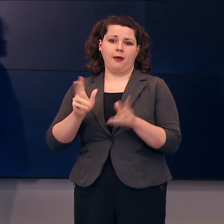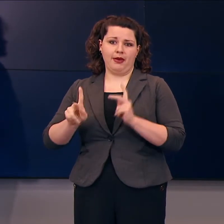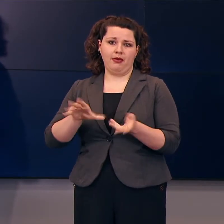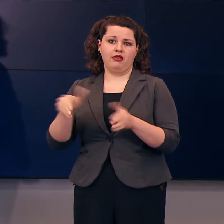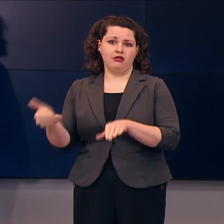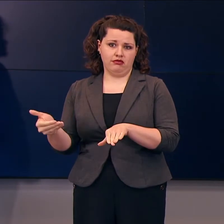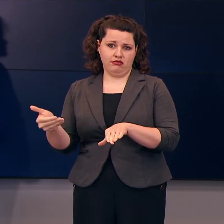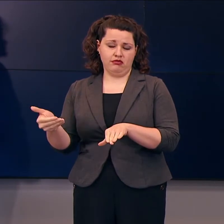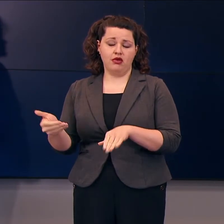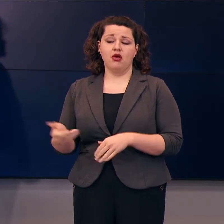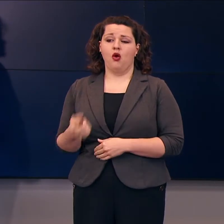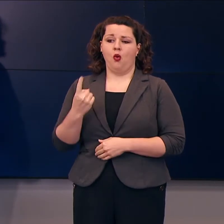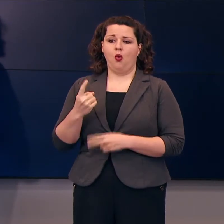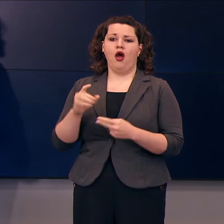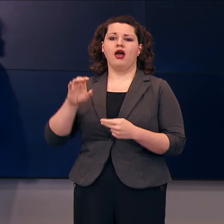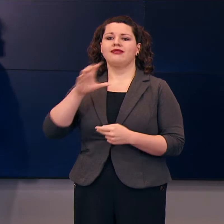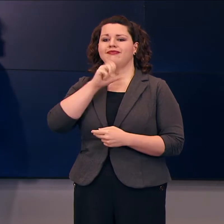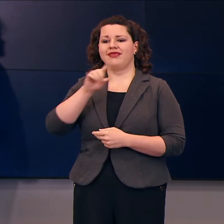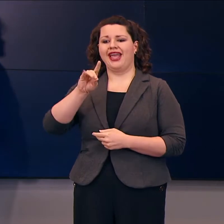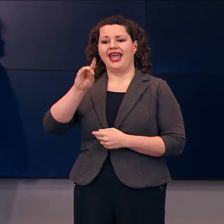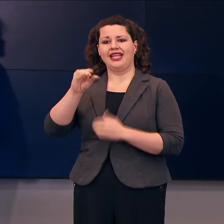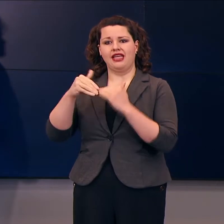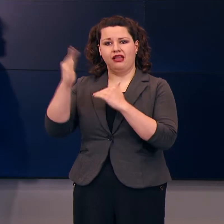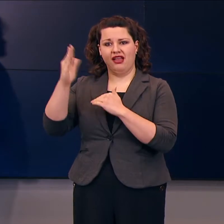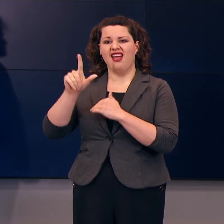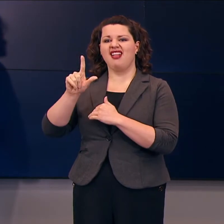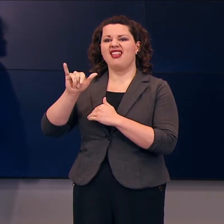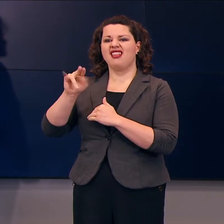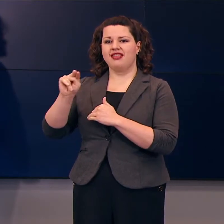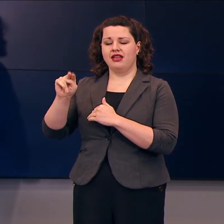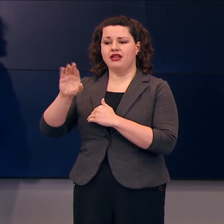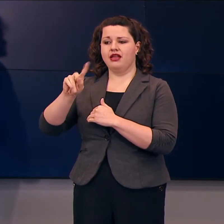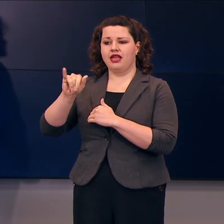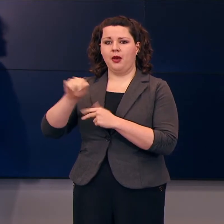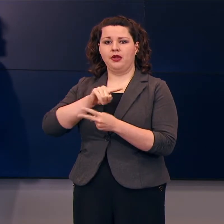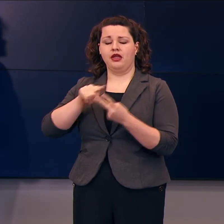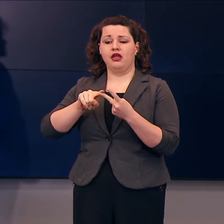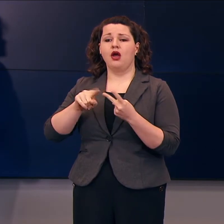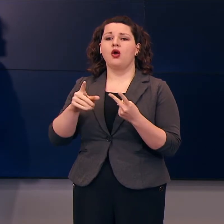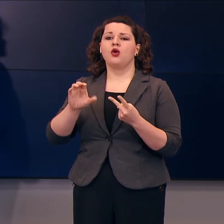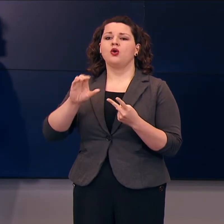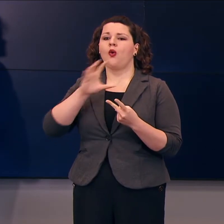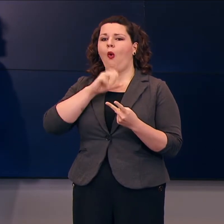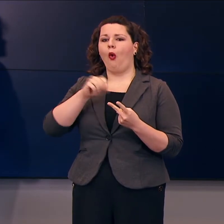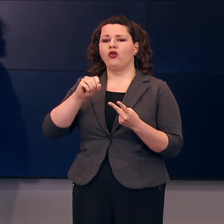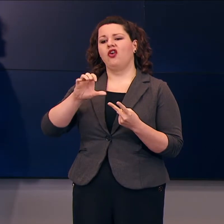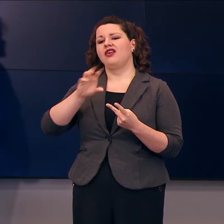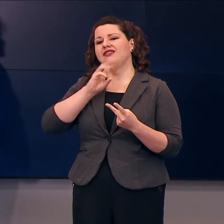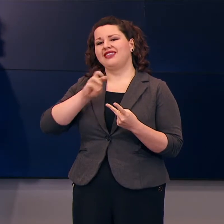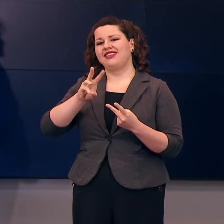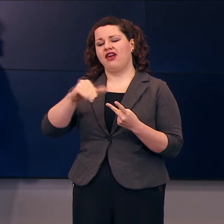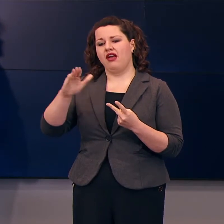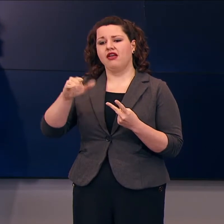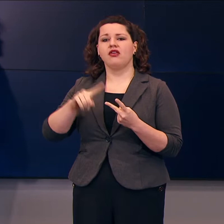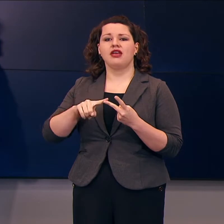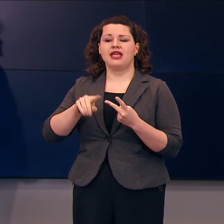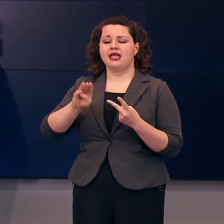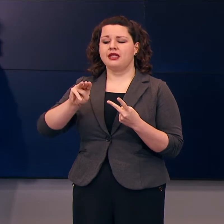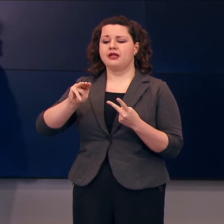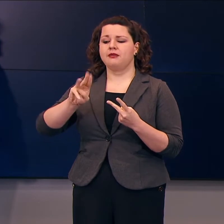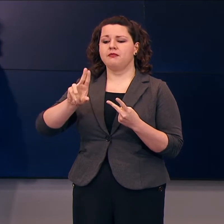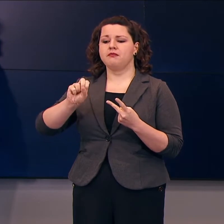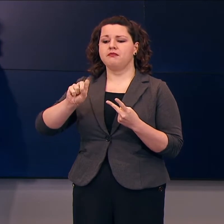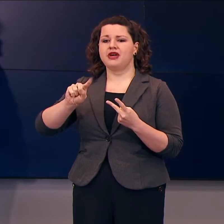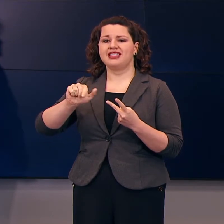deaths, one elderly adult in Linn County and one older adult in Muscatine, for a total of 43 deaths. And